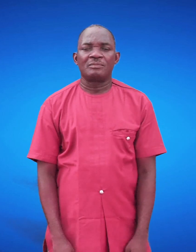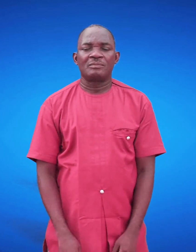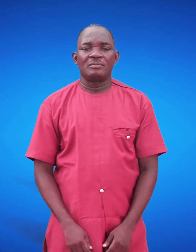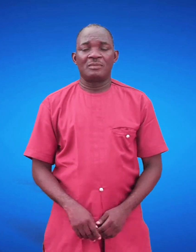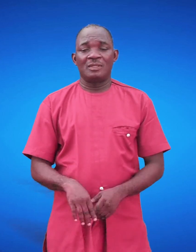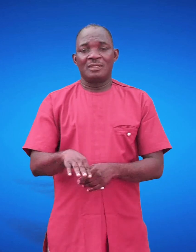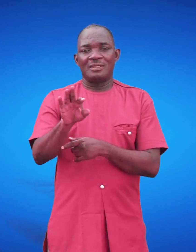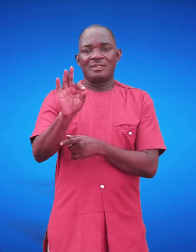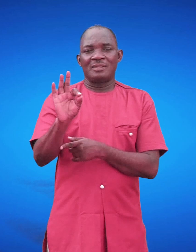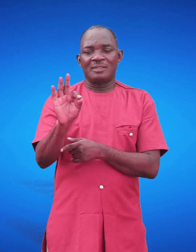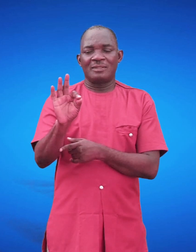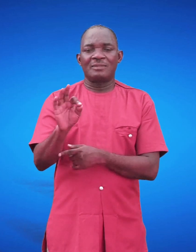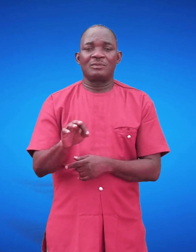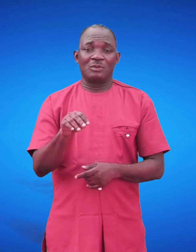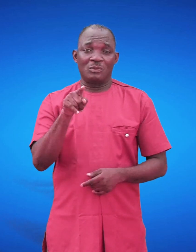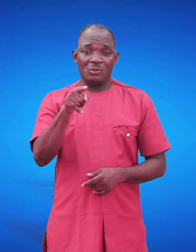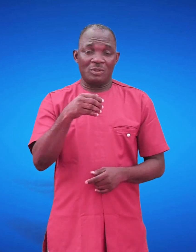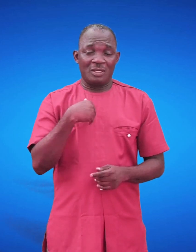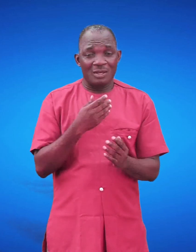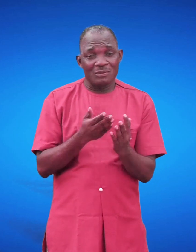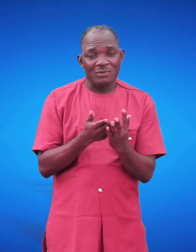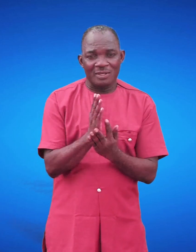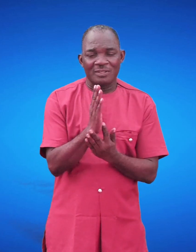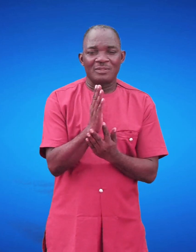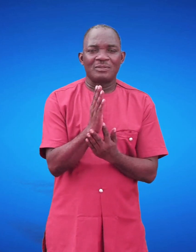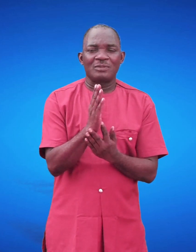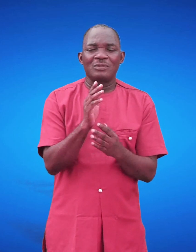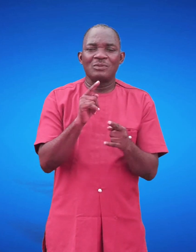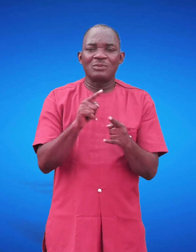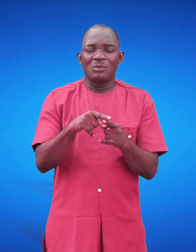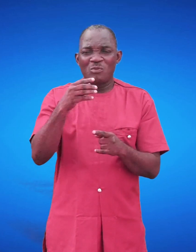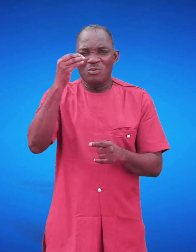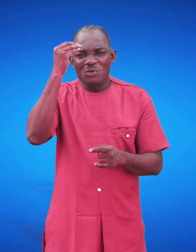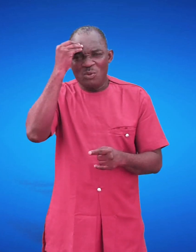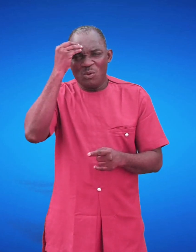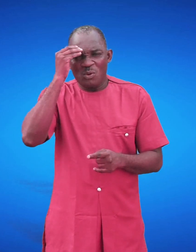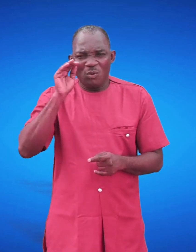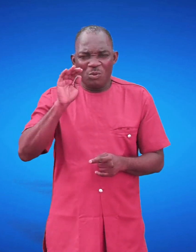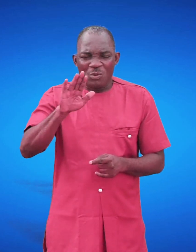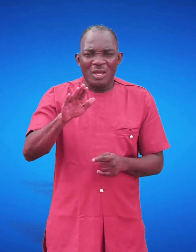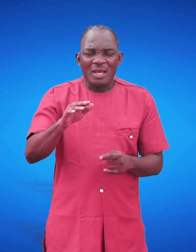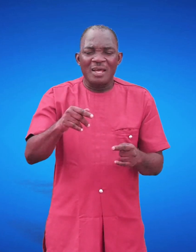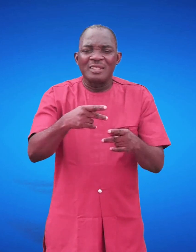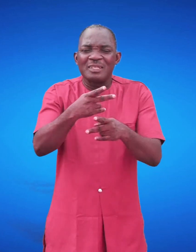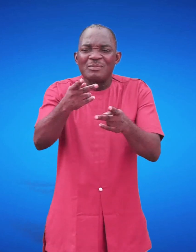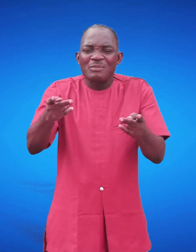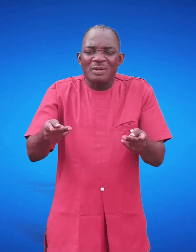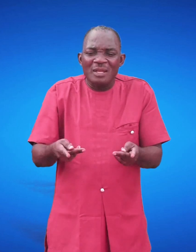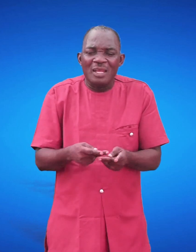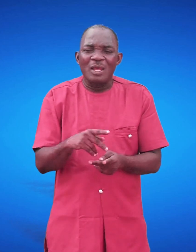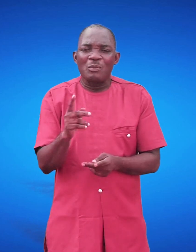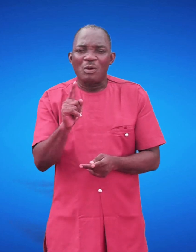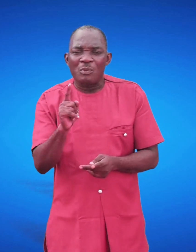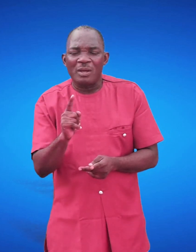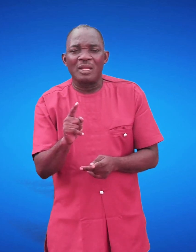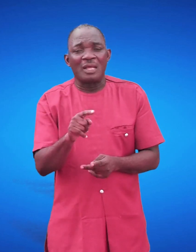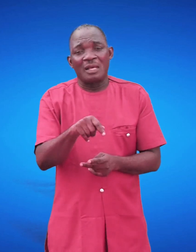9. You have the right to know your designated and alternative